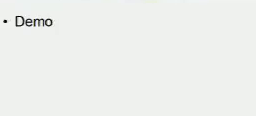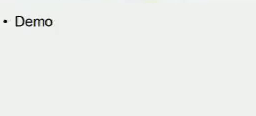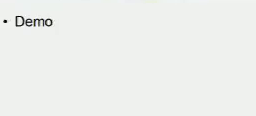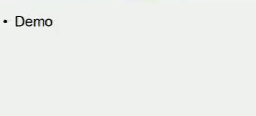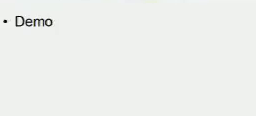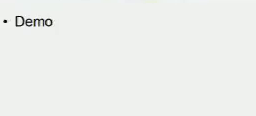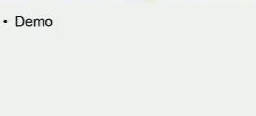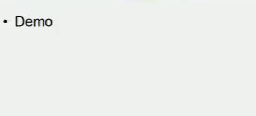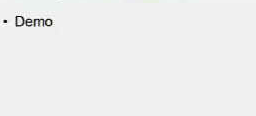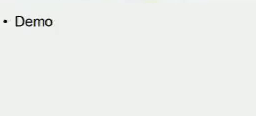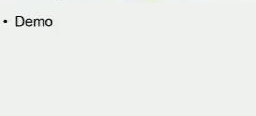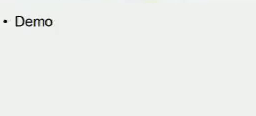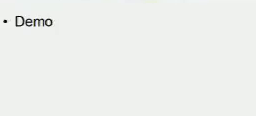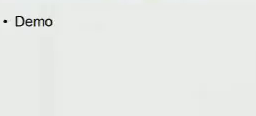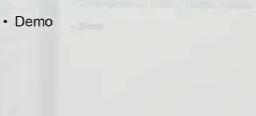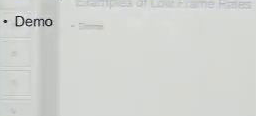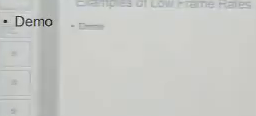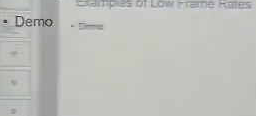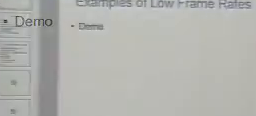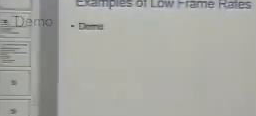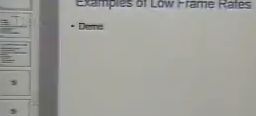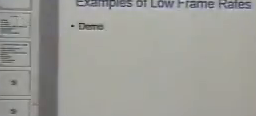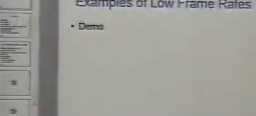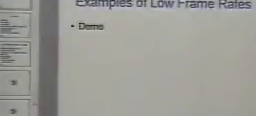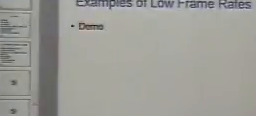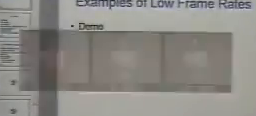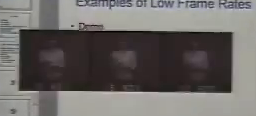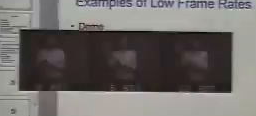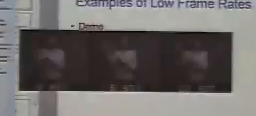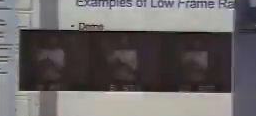show you the difference between these.